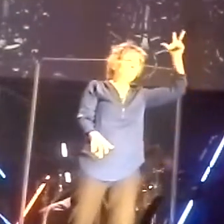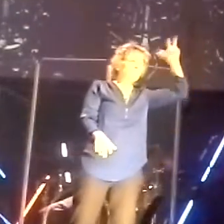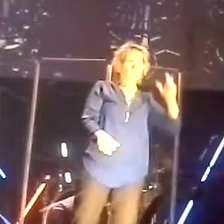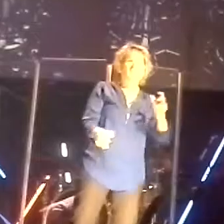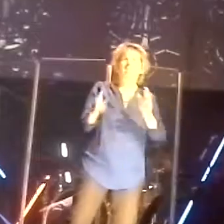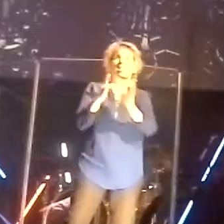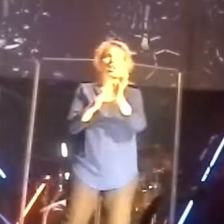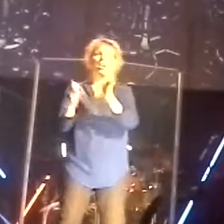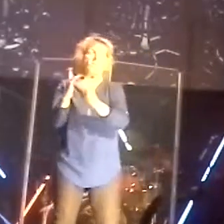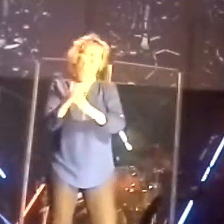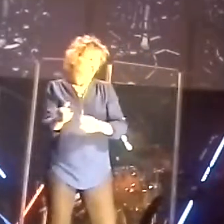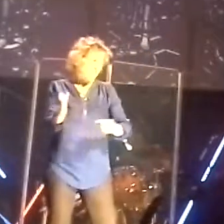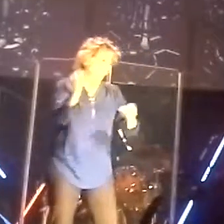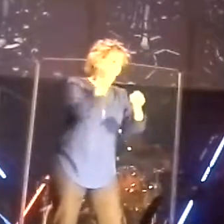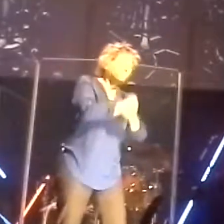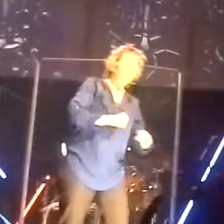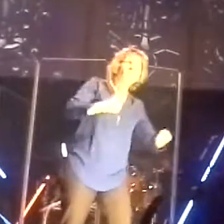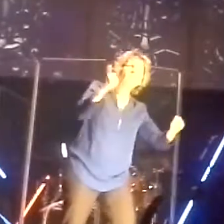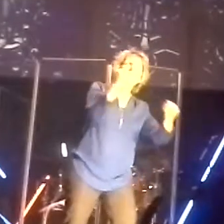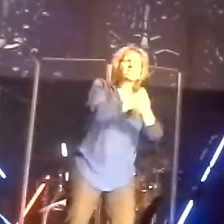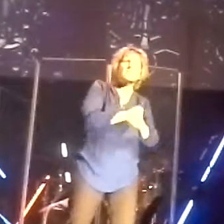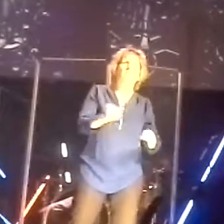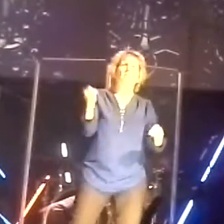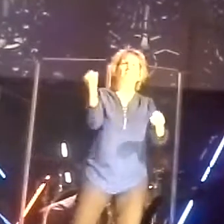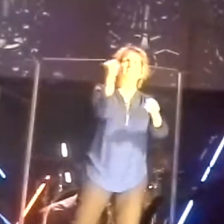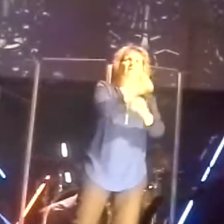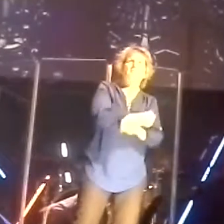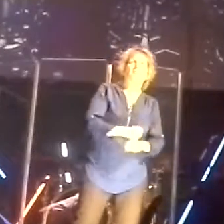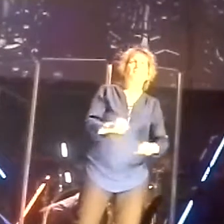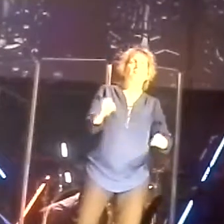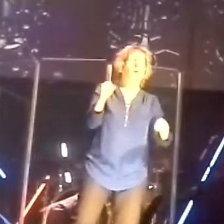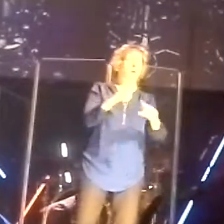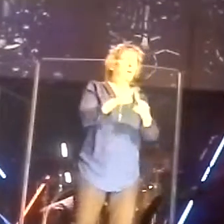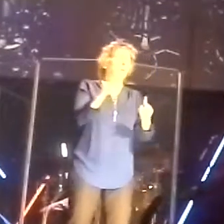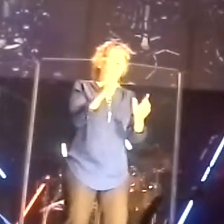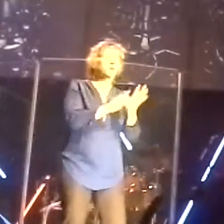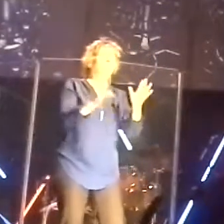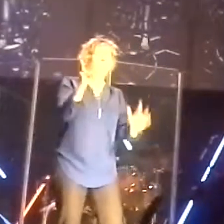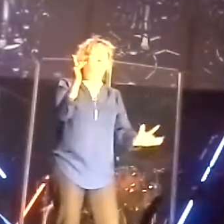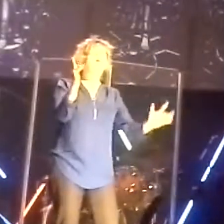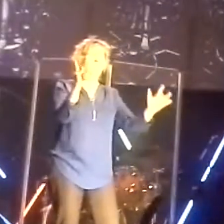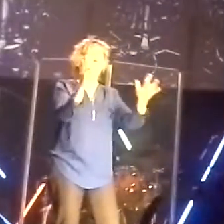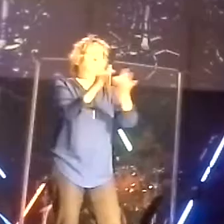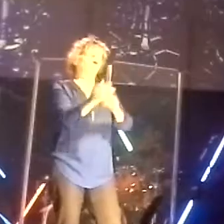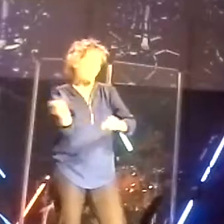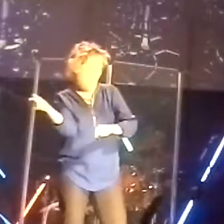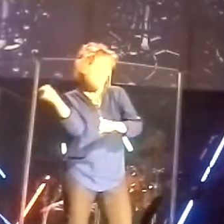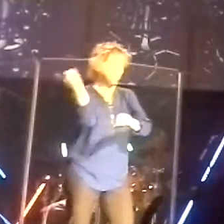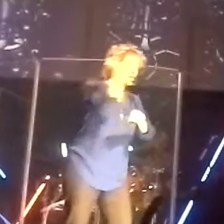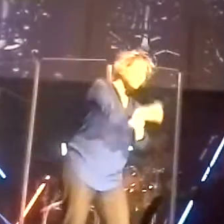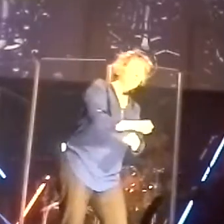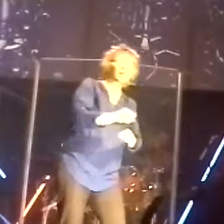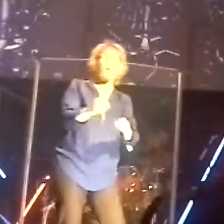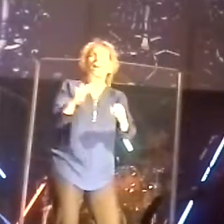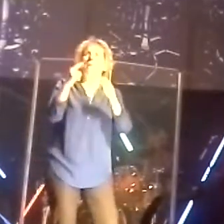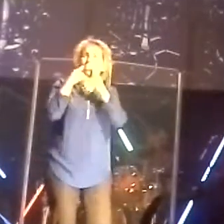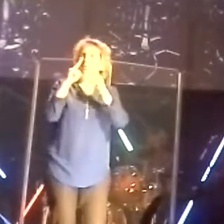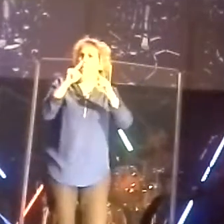Evil may grow, is strong, it's fight. The cross has